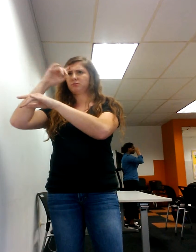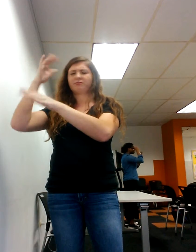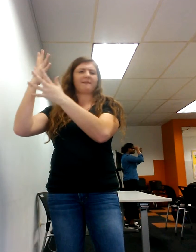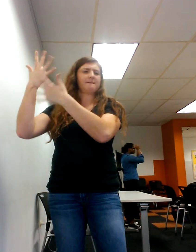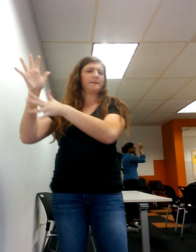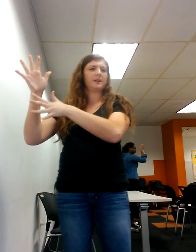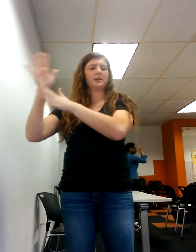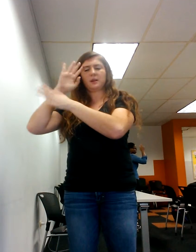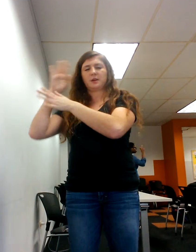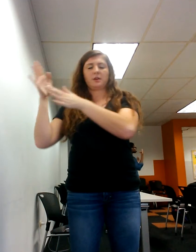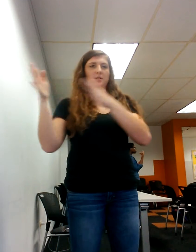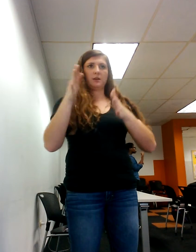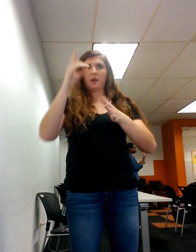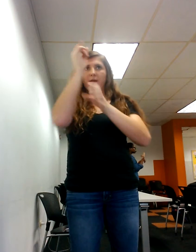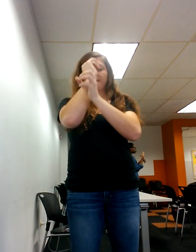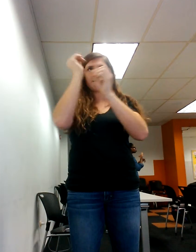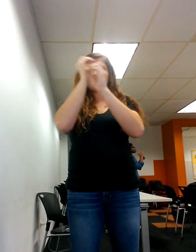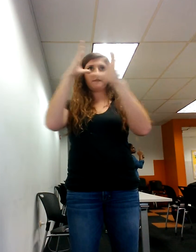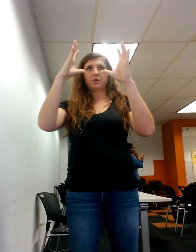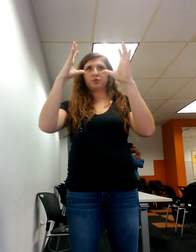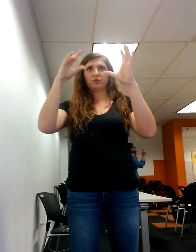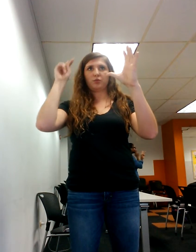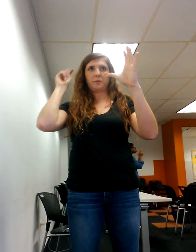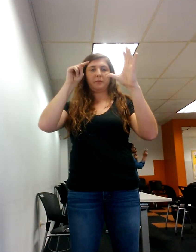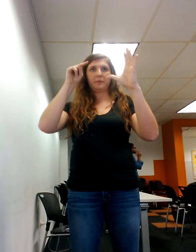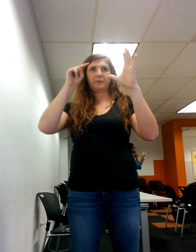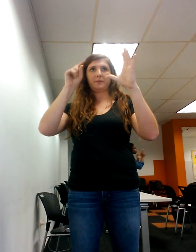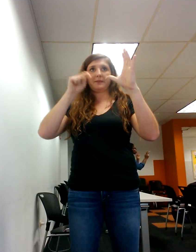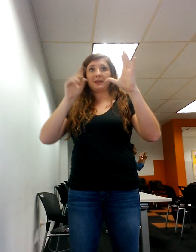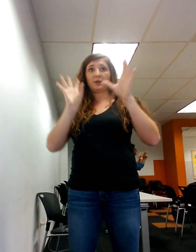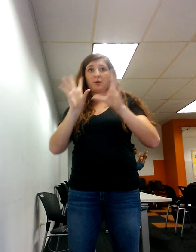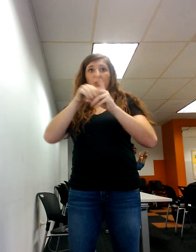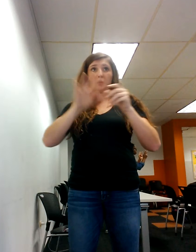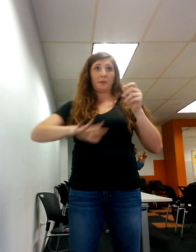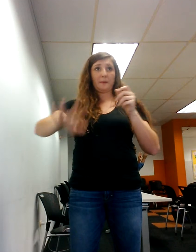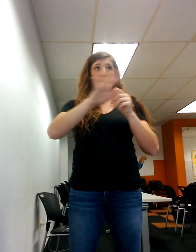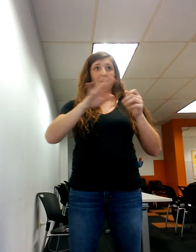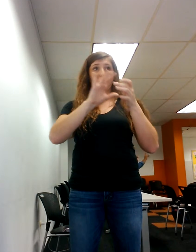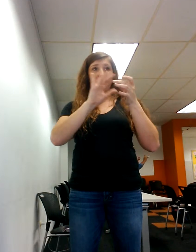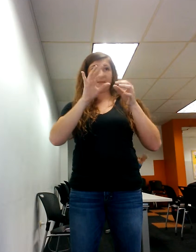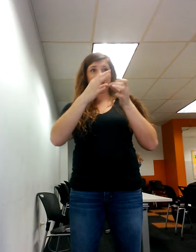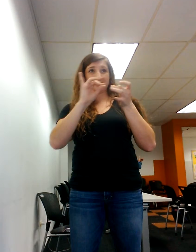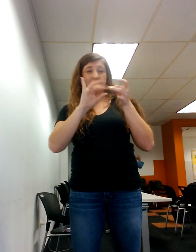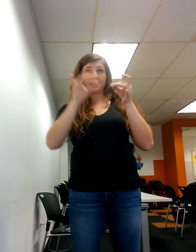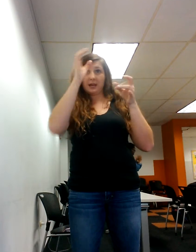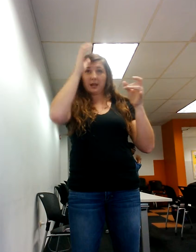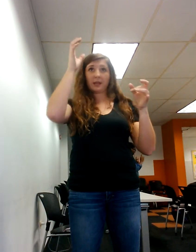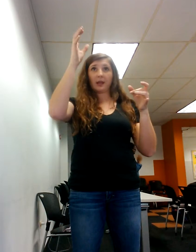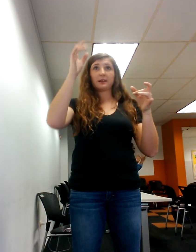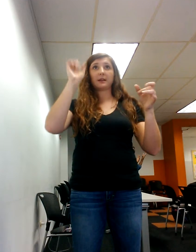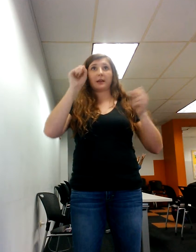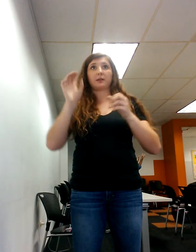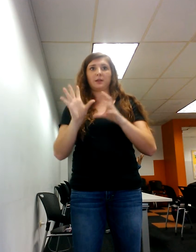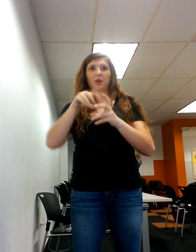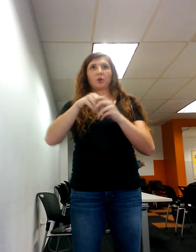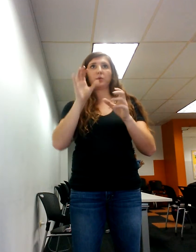thinking visually of the different discourse, a sentence, a concept. It's right here. I see it. I can mold it in space.